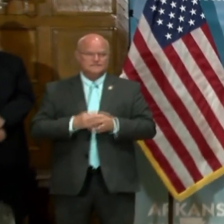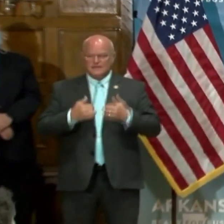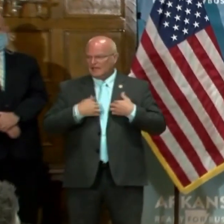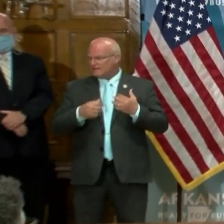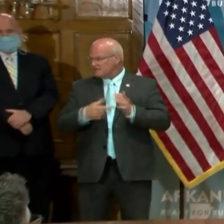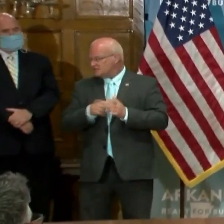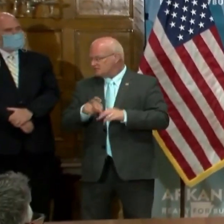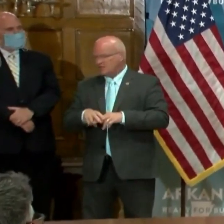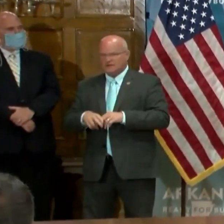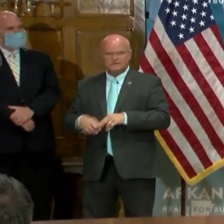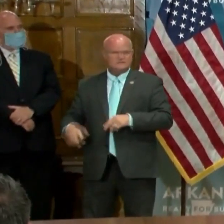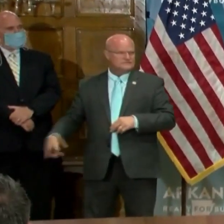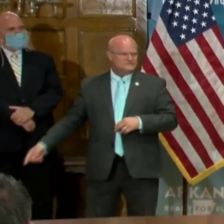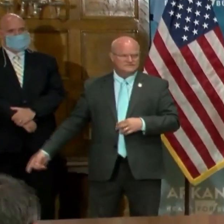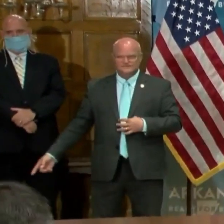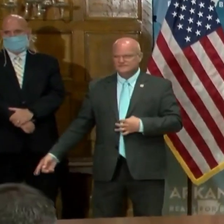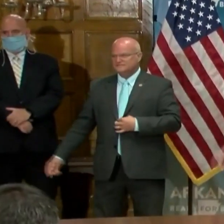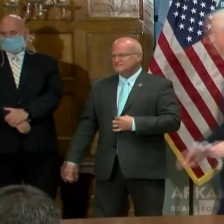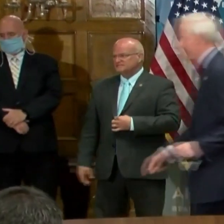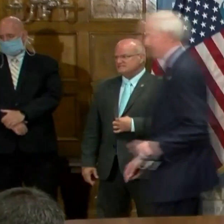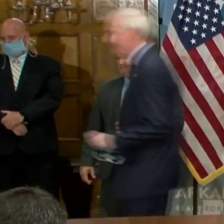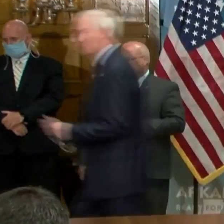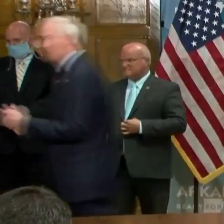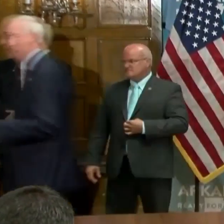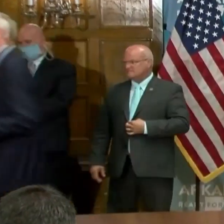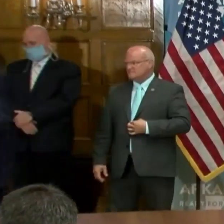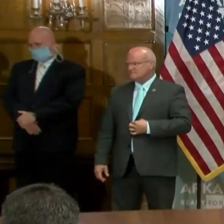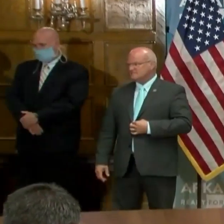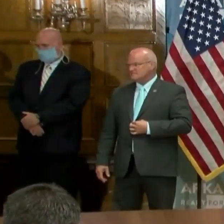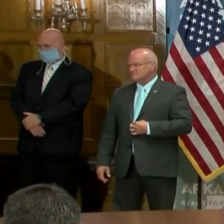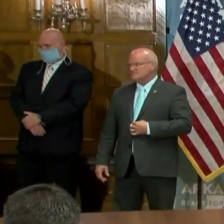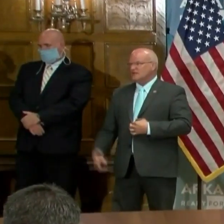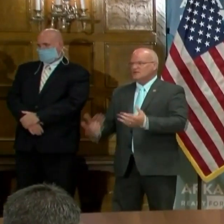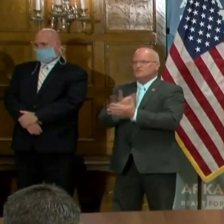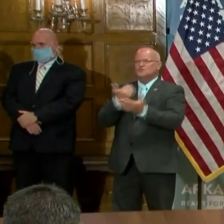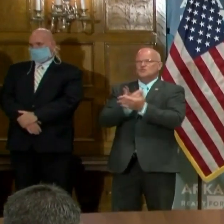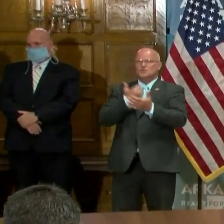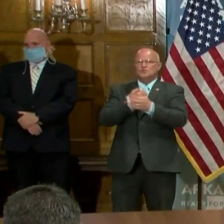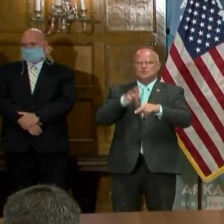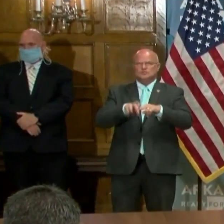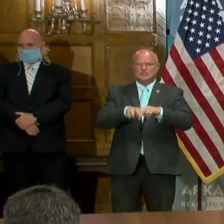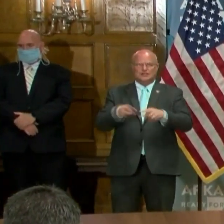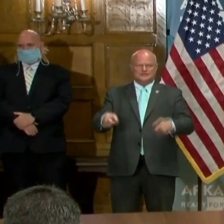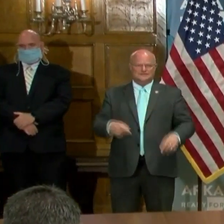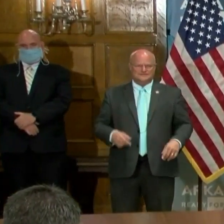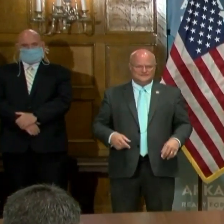I have this here over here? Sir. On my new chair.